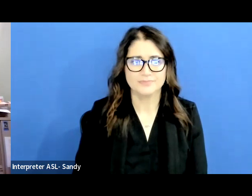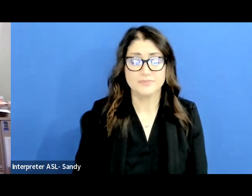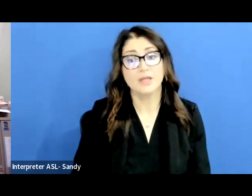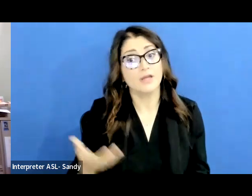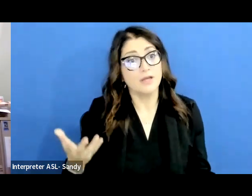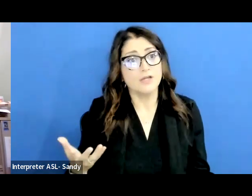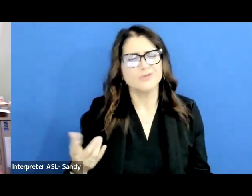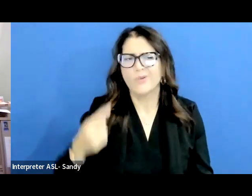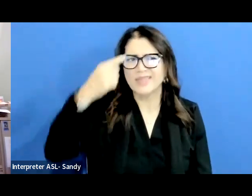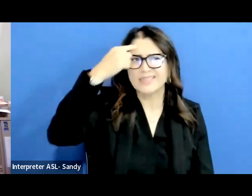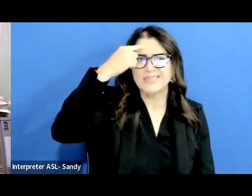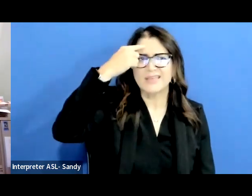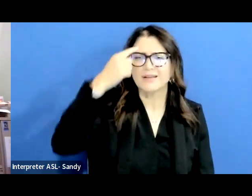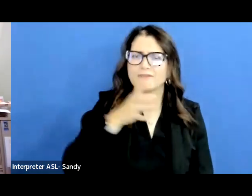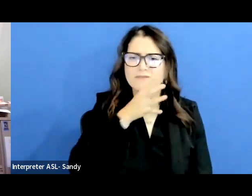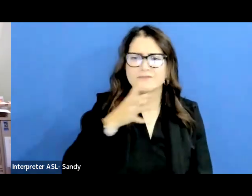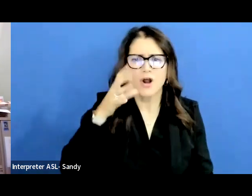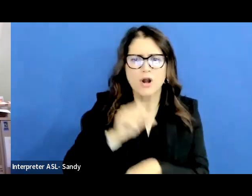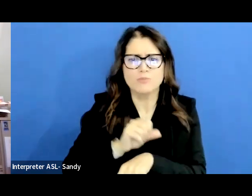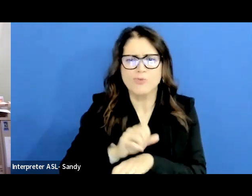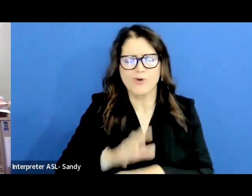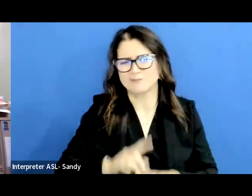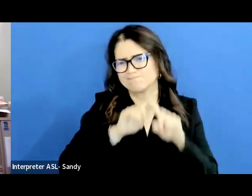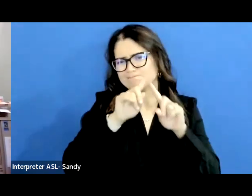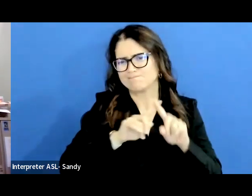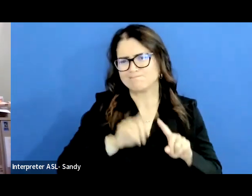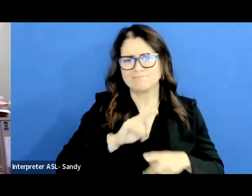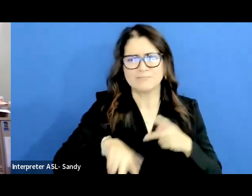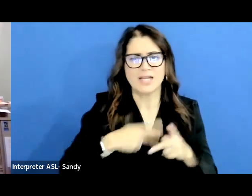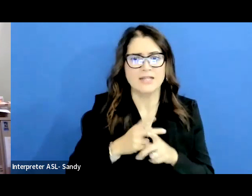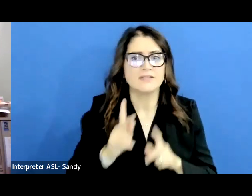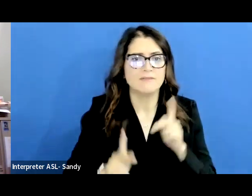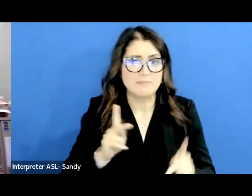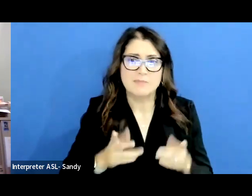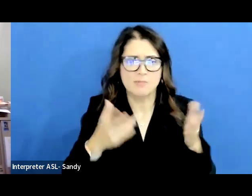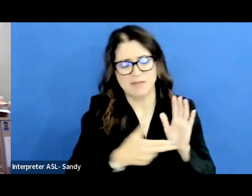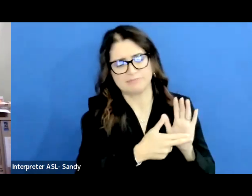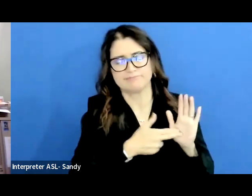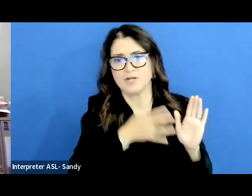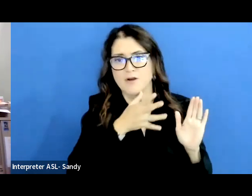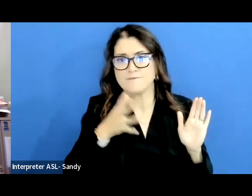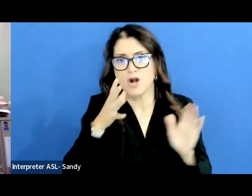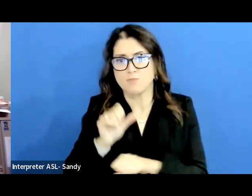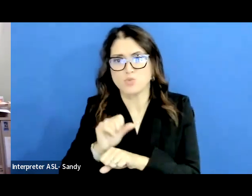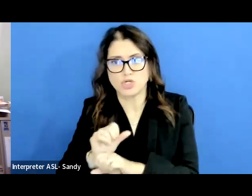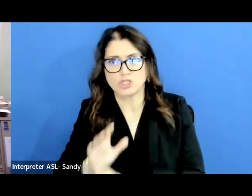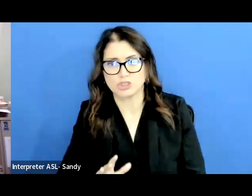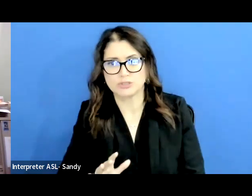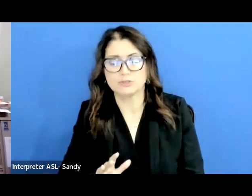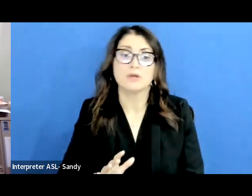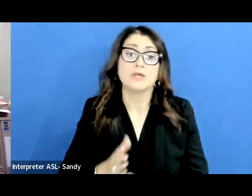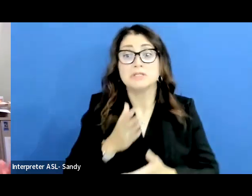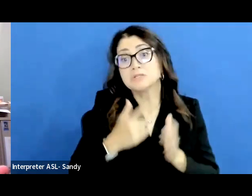So when we think of farm workers, there's a lot of different kind of people who might be considered farm workers. Sometimes it might